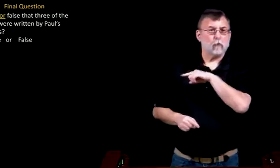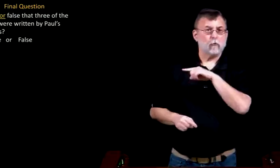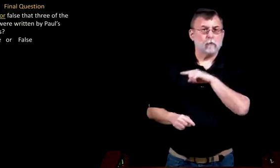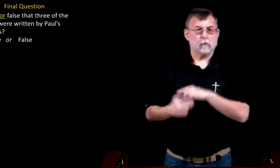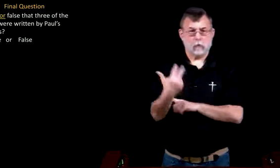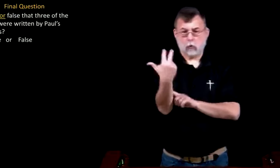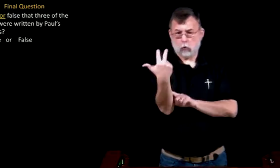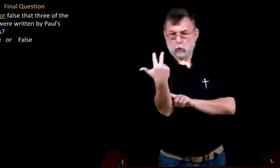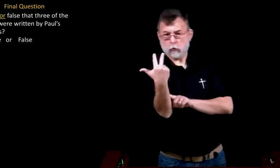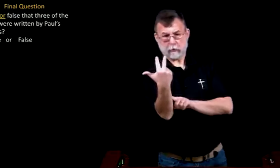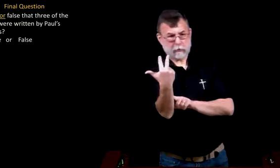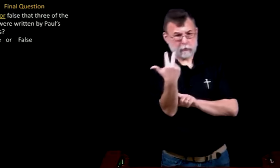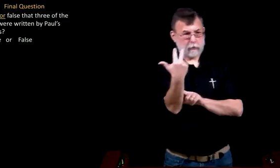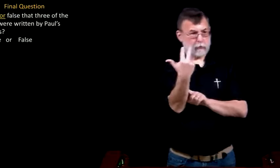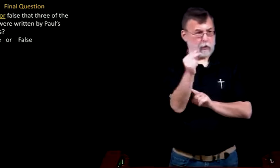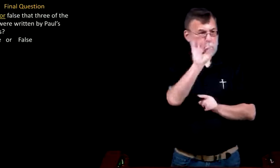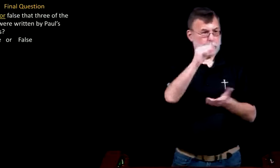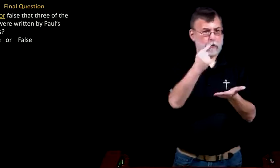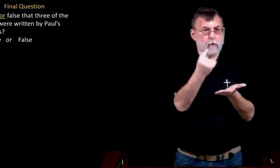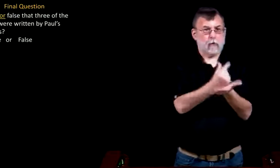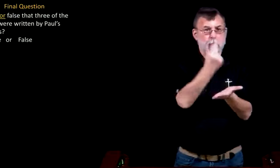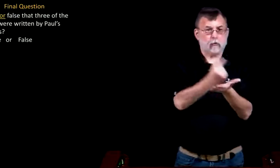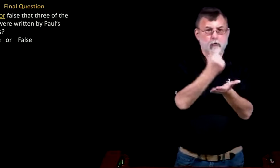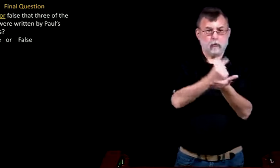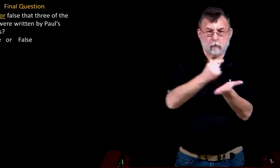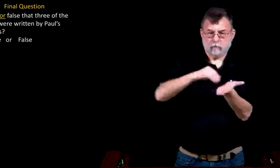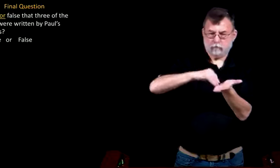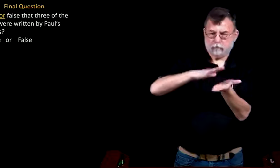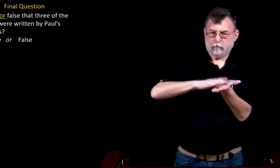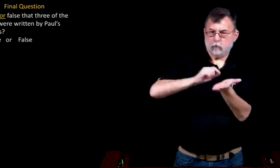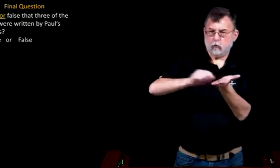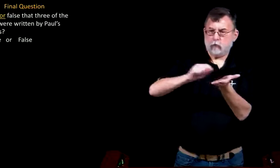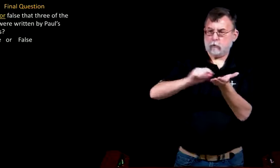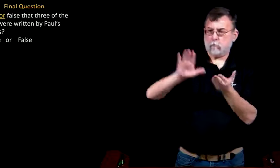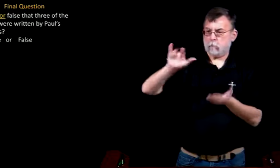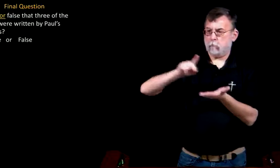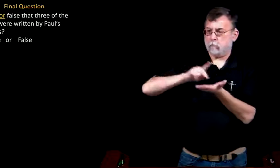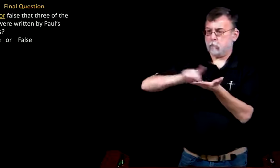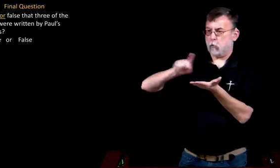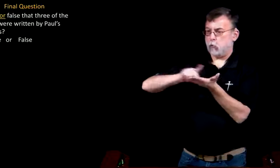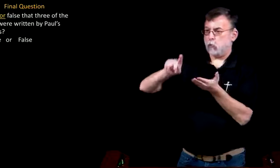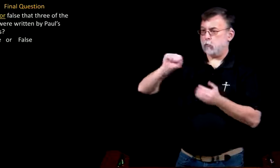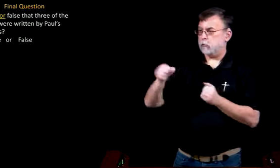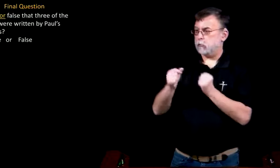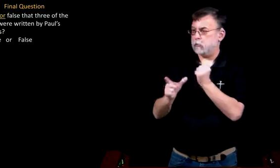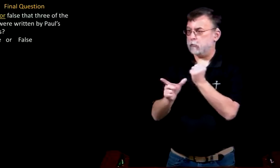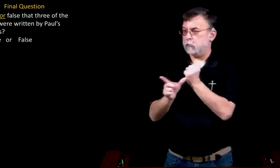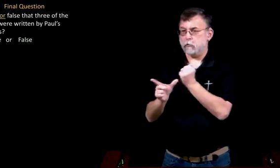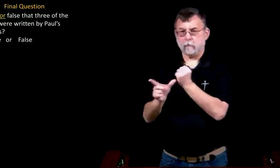Is it true or false that three of the Gospels were written by